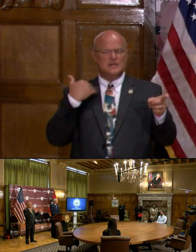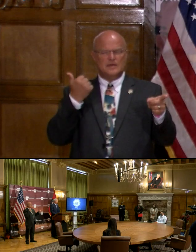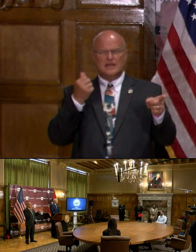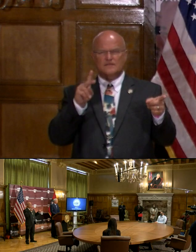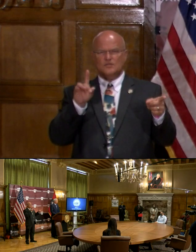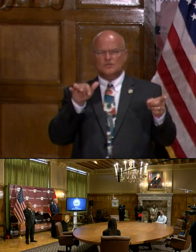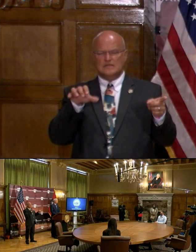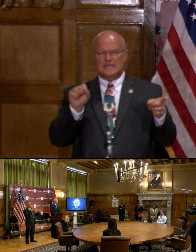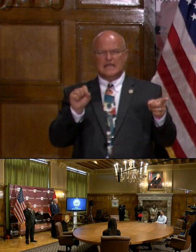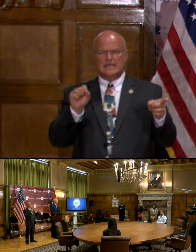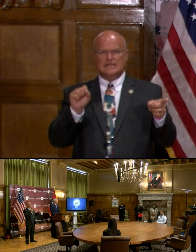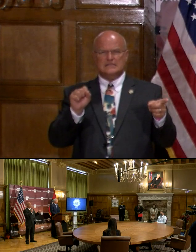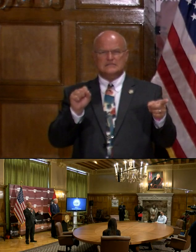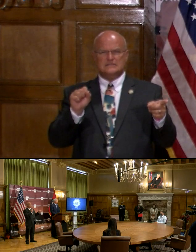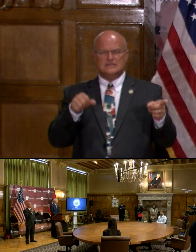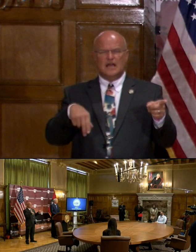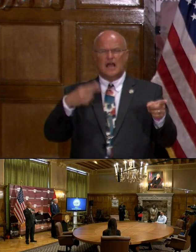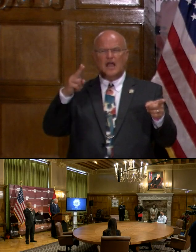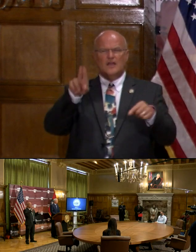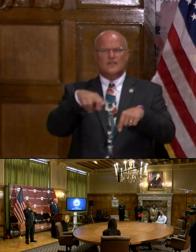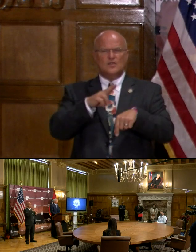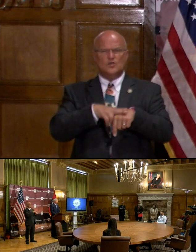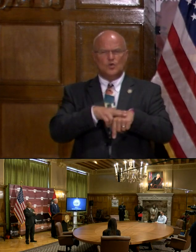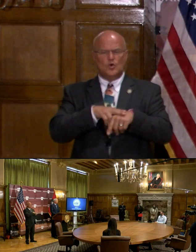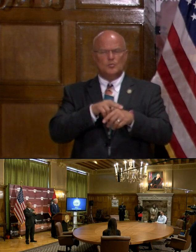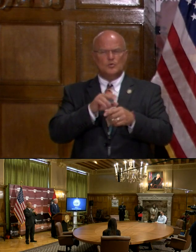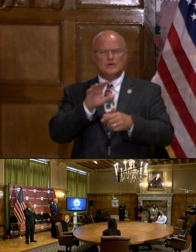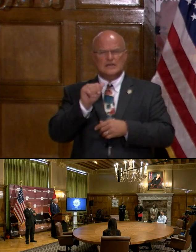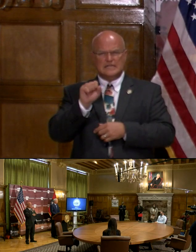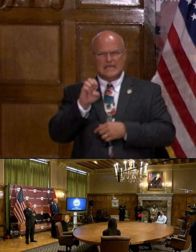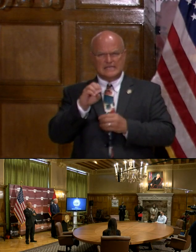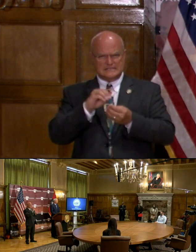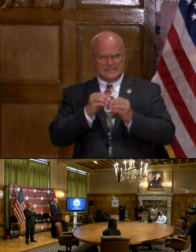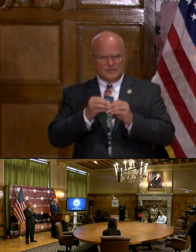days of higher than normal case numbers,